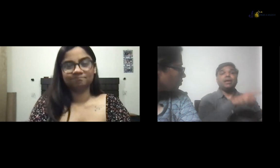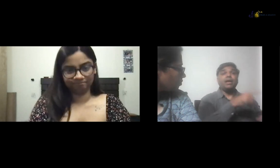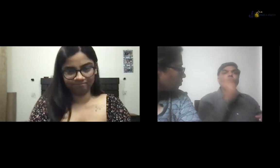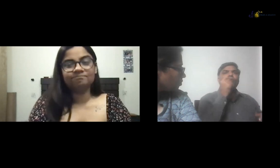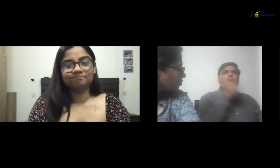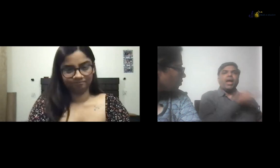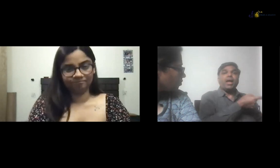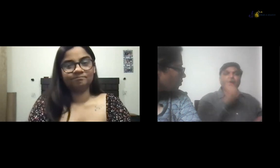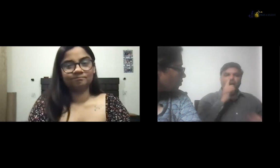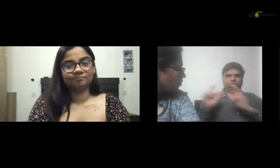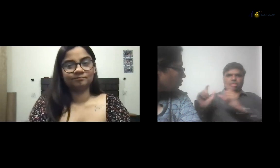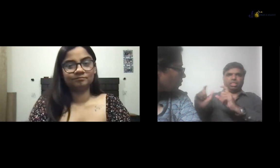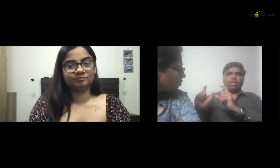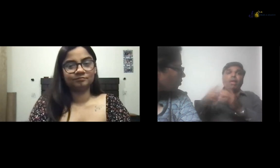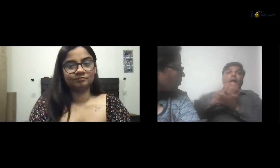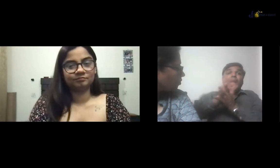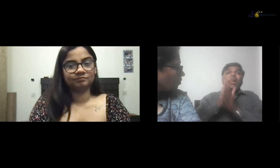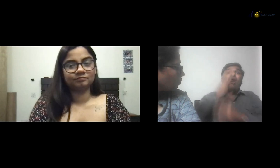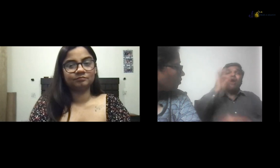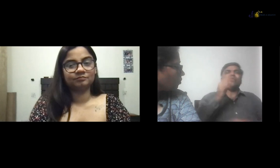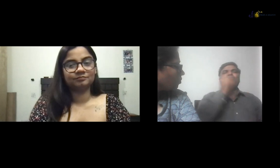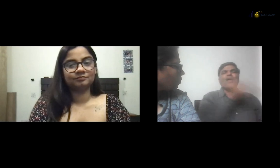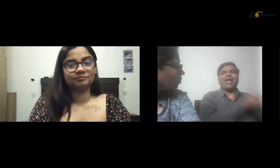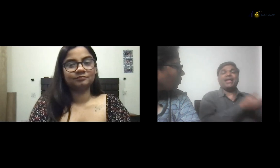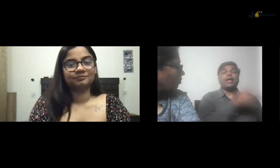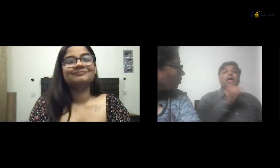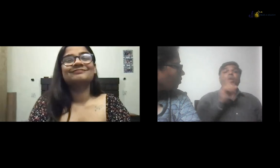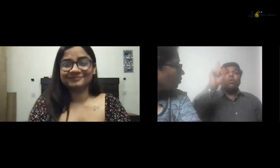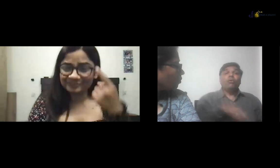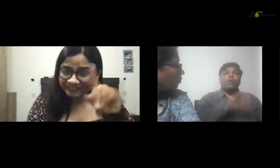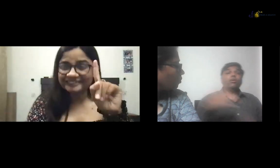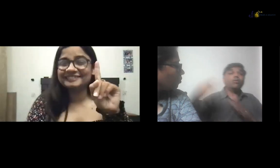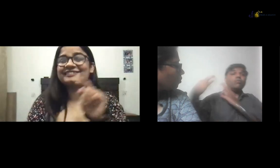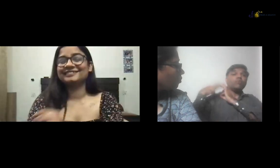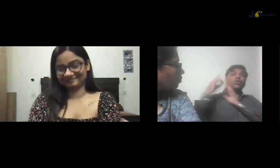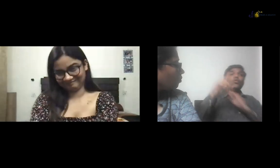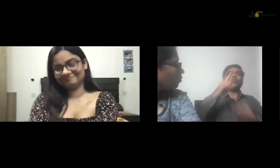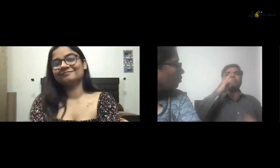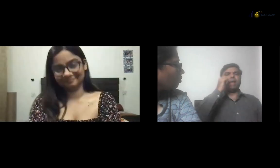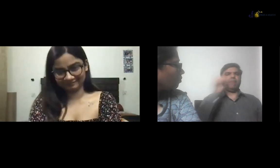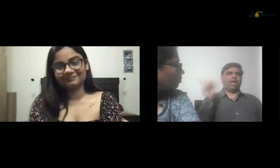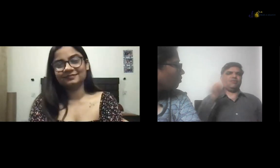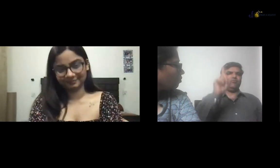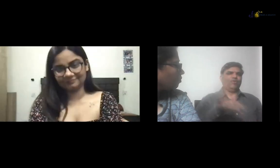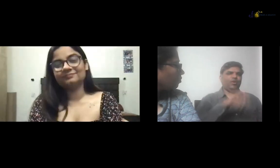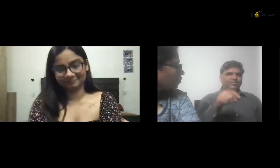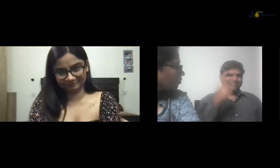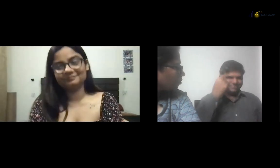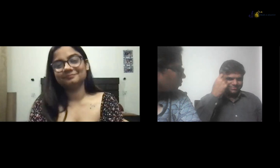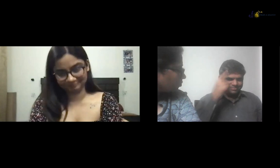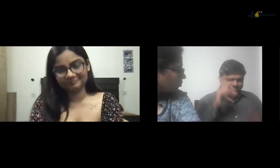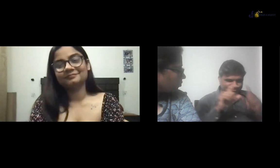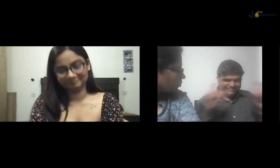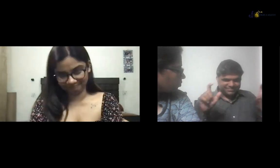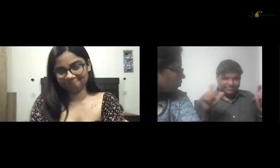like we are making them free, but not with the girls. We are asking them. And who is raping the girl? Boy.